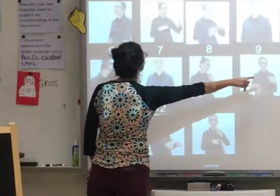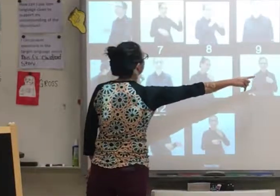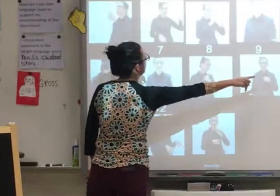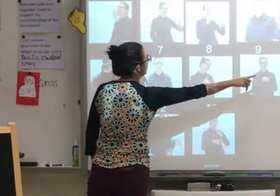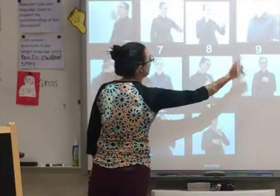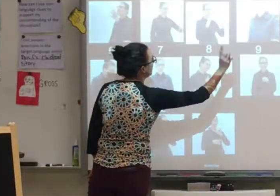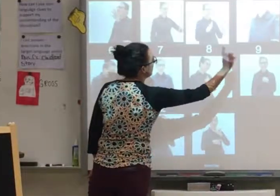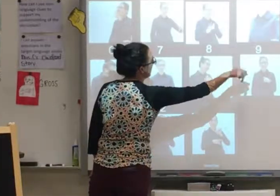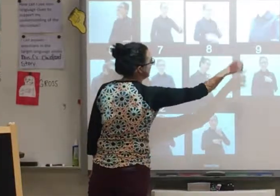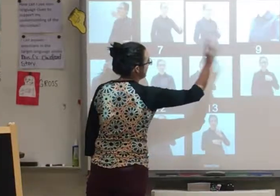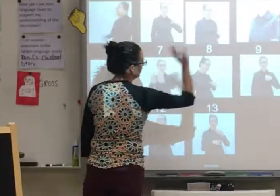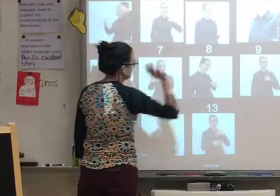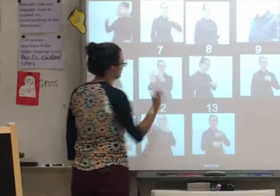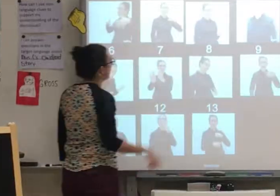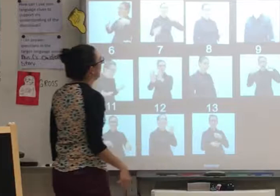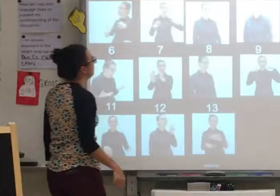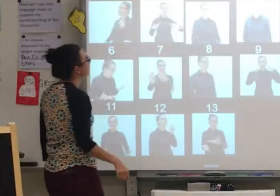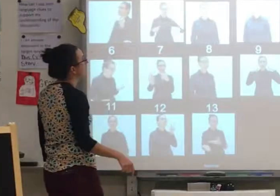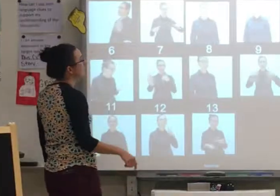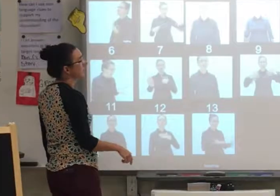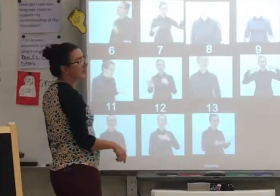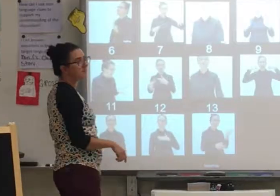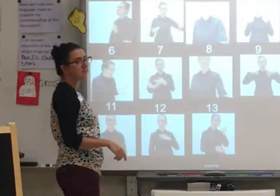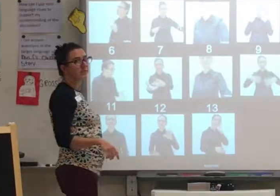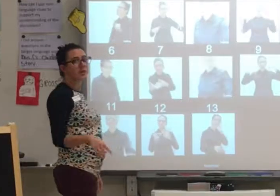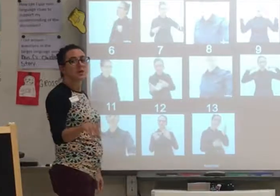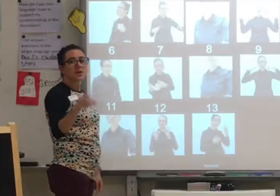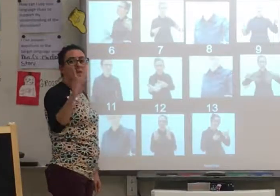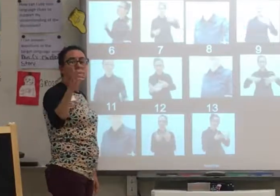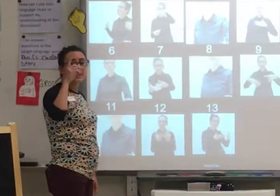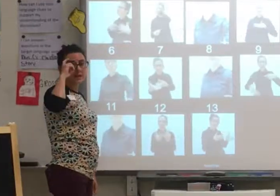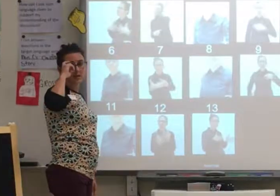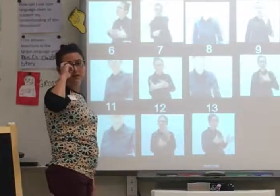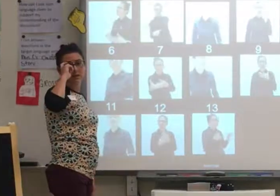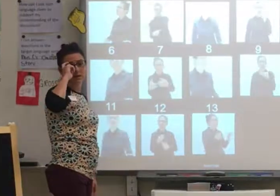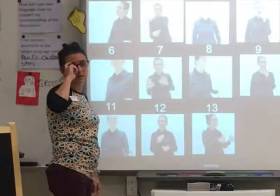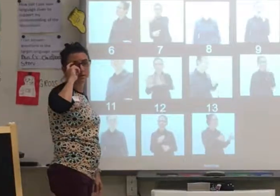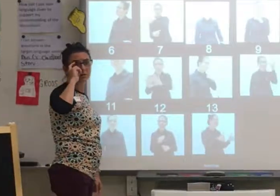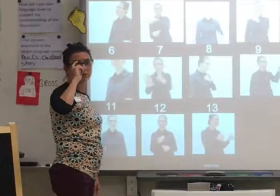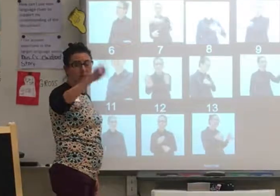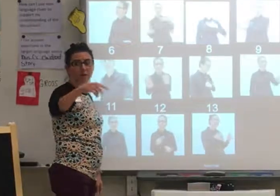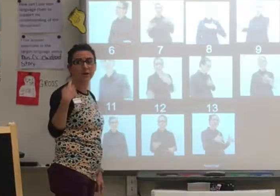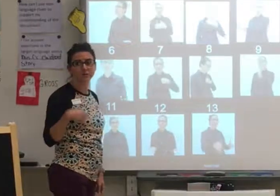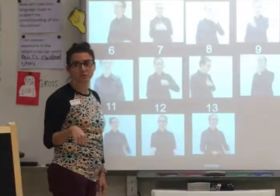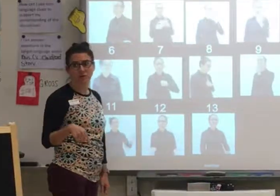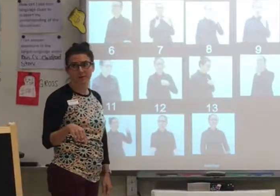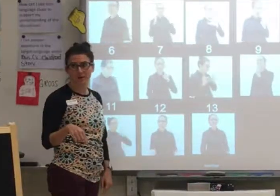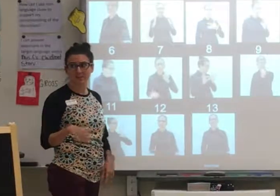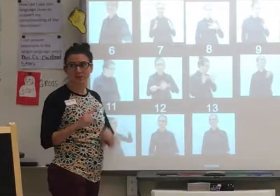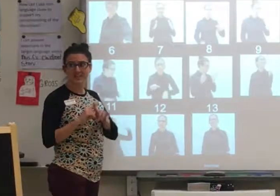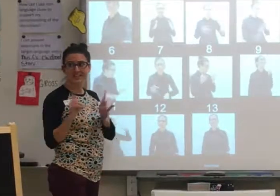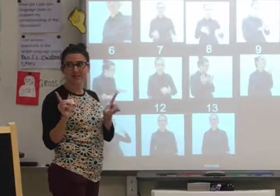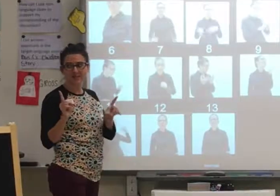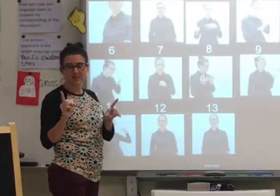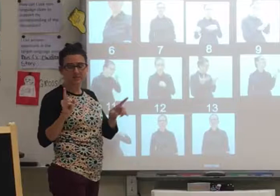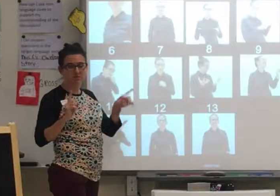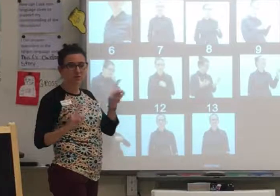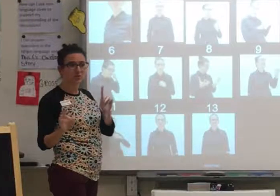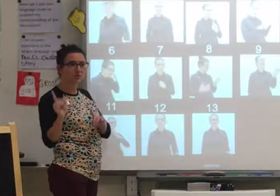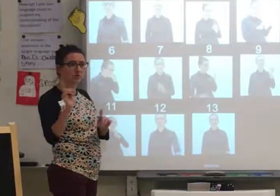number one in the empty spot, okay? Then, someone else will come up, someone different, so no one should really